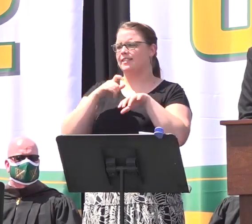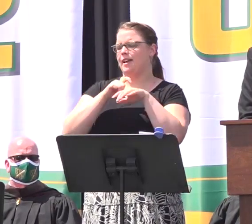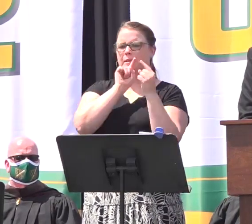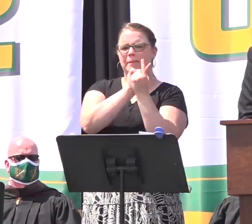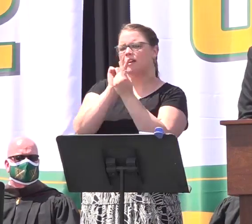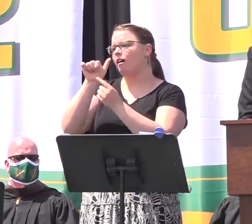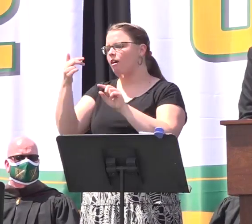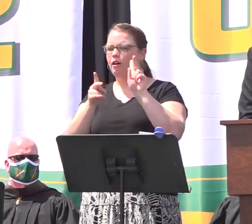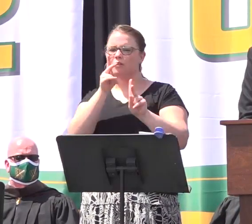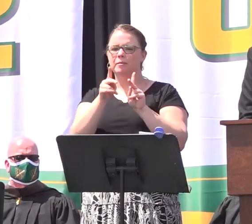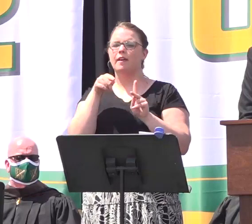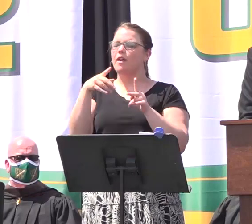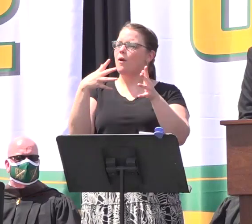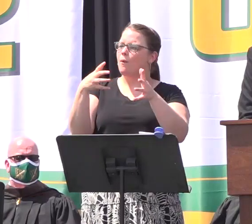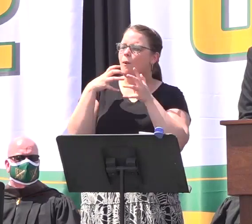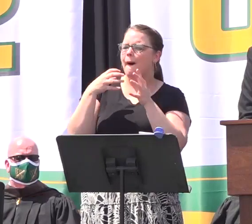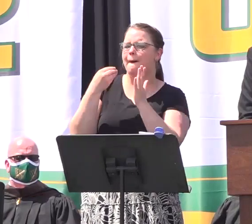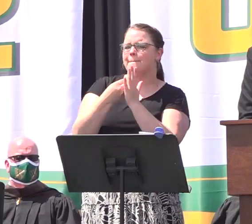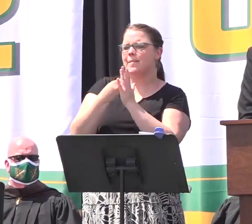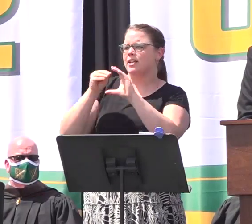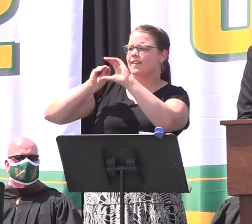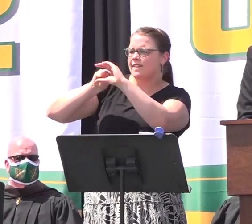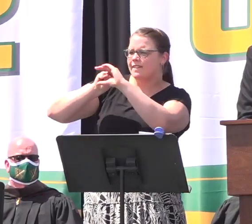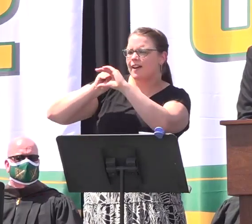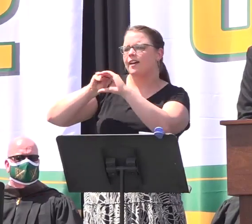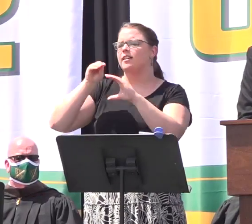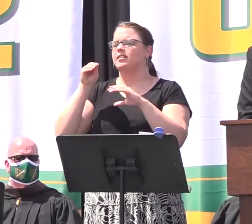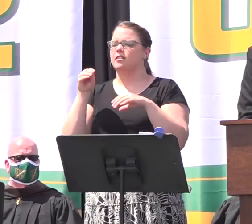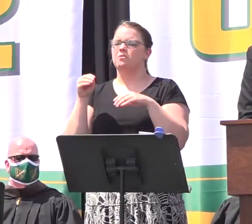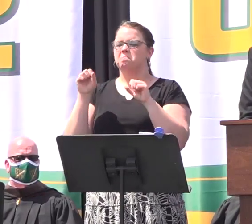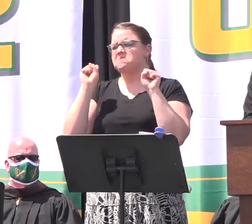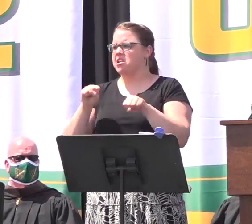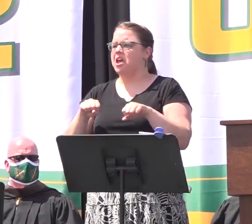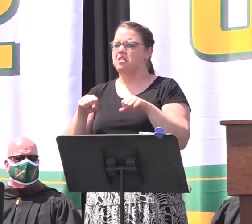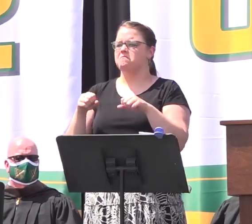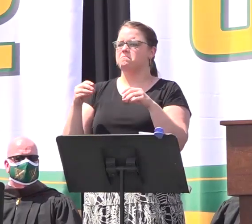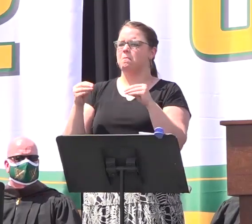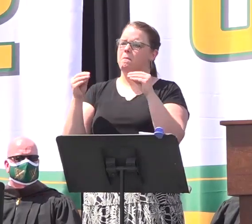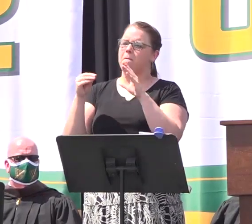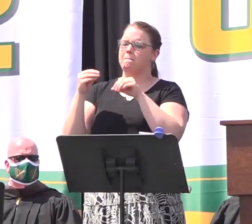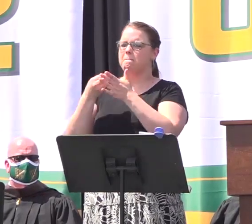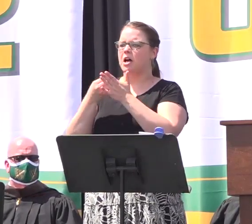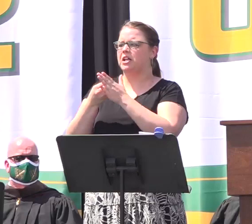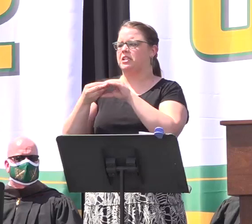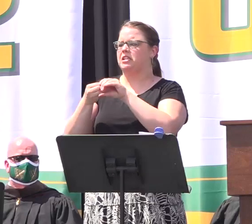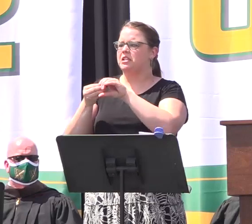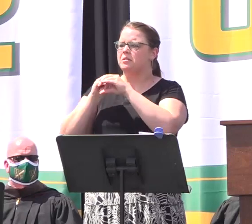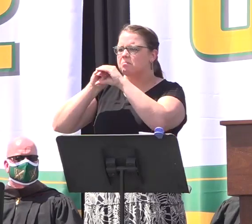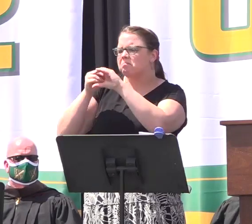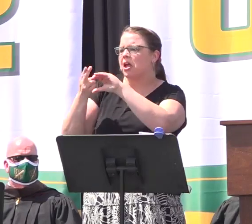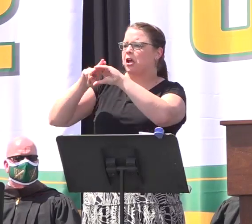in the world where it'll be safe, where it'll be productive. And I'm speaking of these big companies, plants, as well as people who are already in this